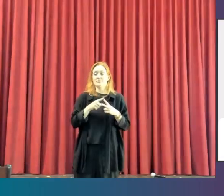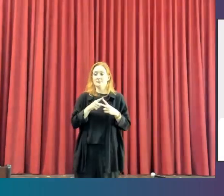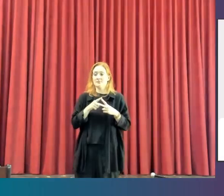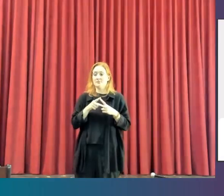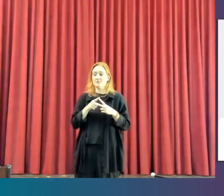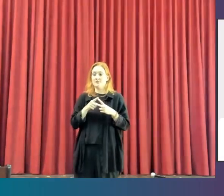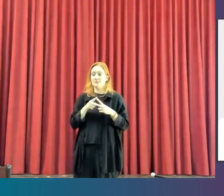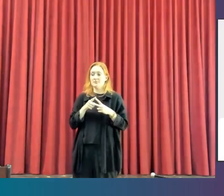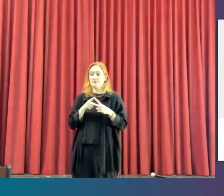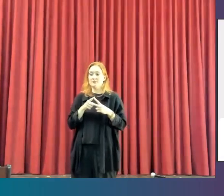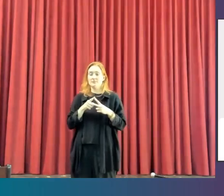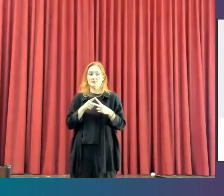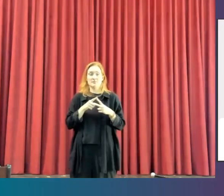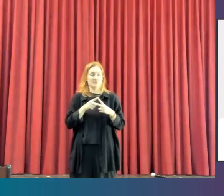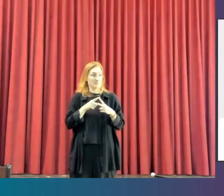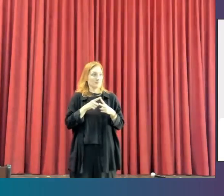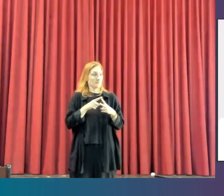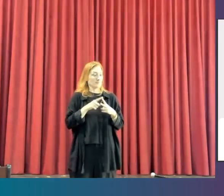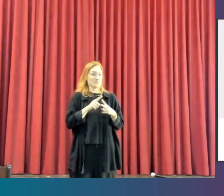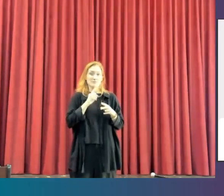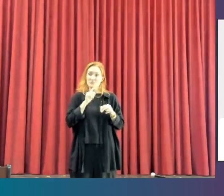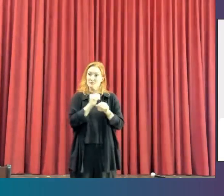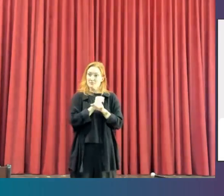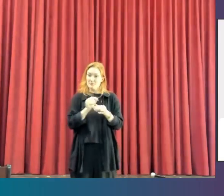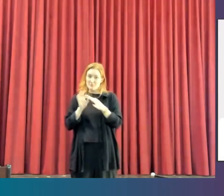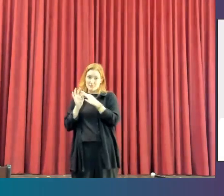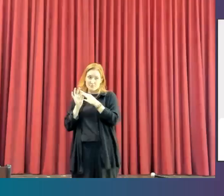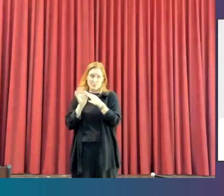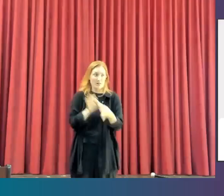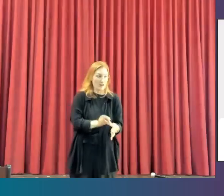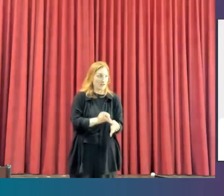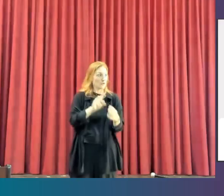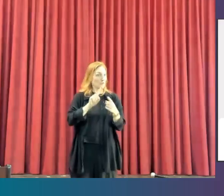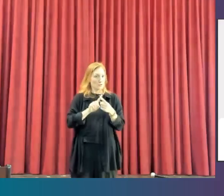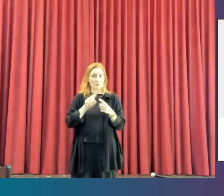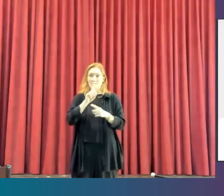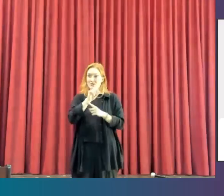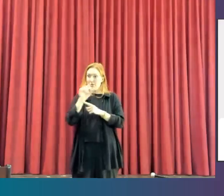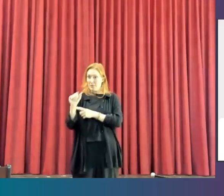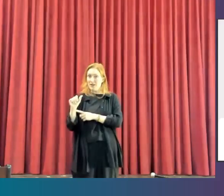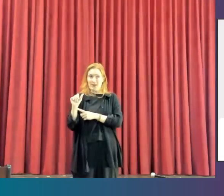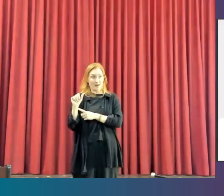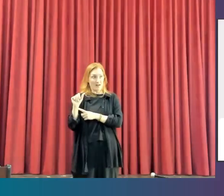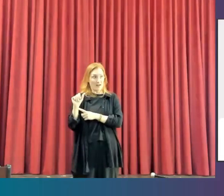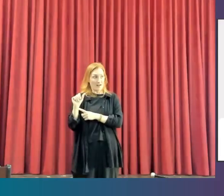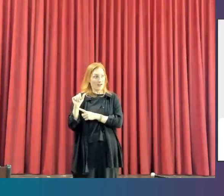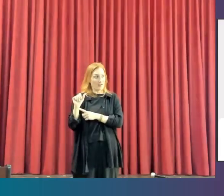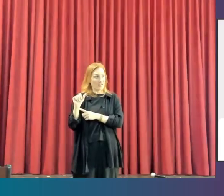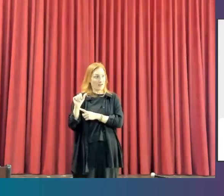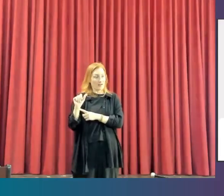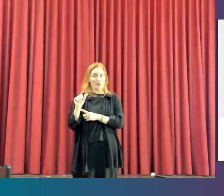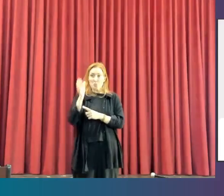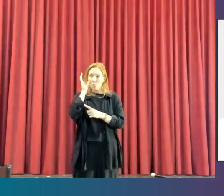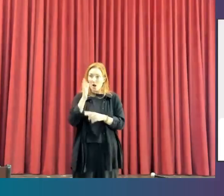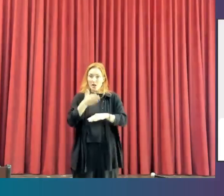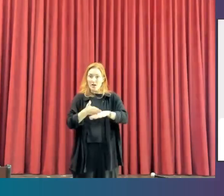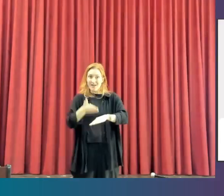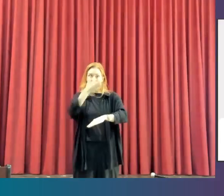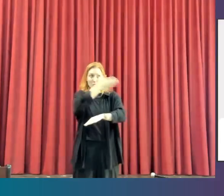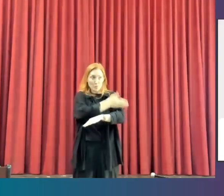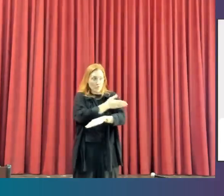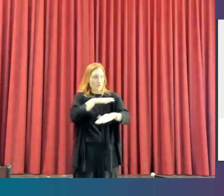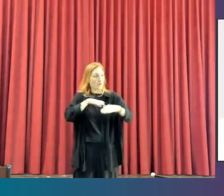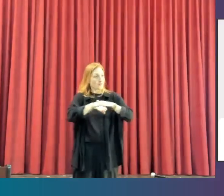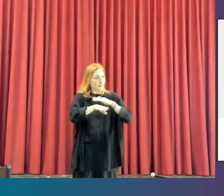Is it directly related to a disability that the tenant has and improves